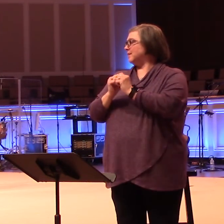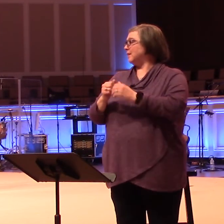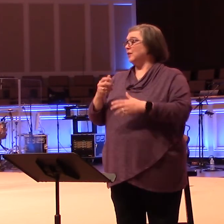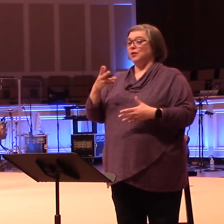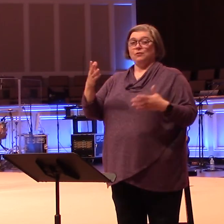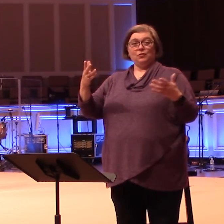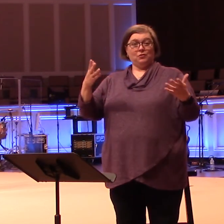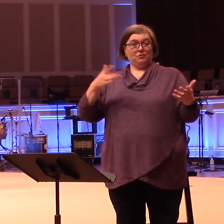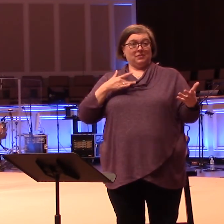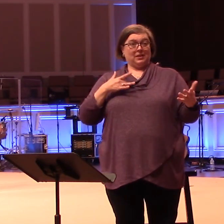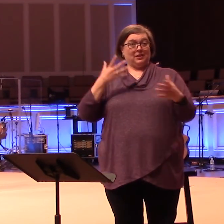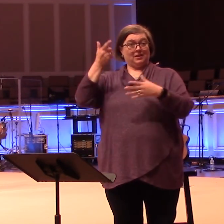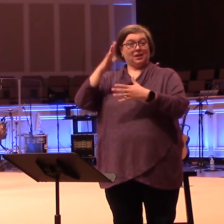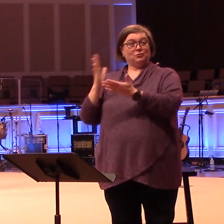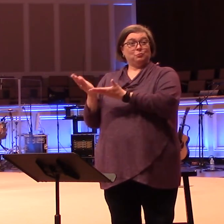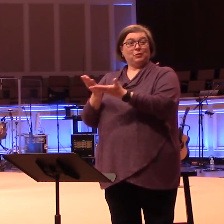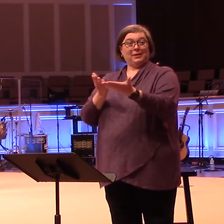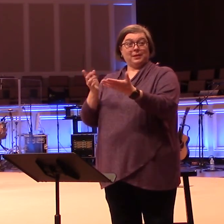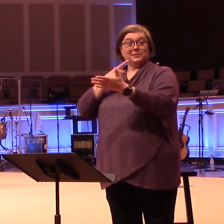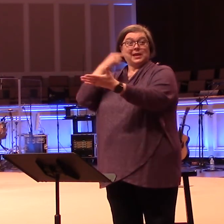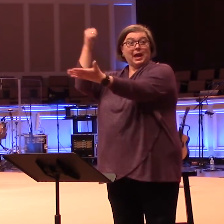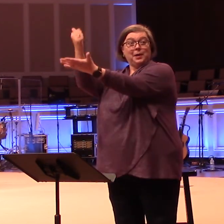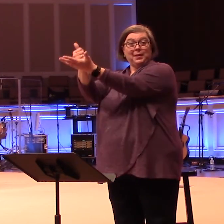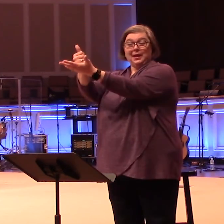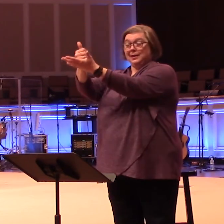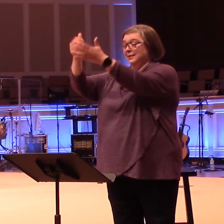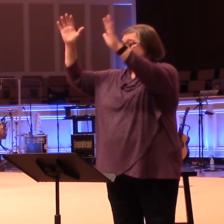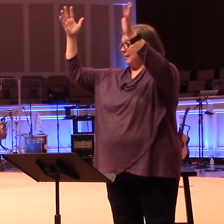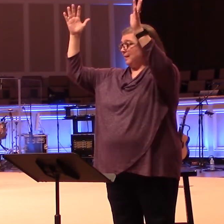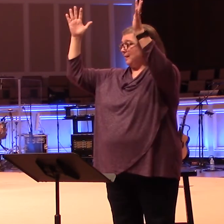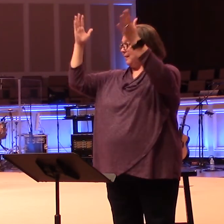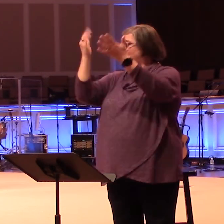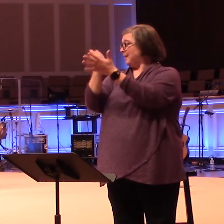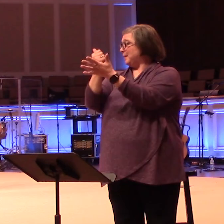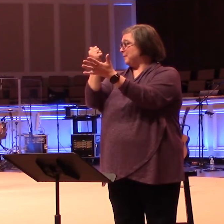be a part of our life together, would you say amen? Amen. Amen.